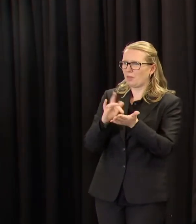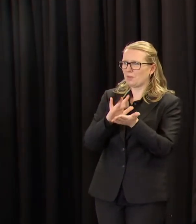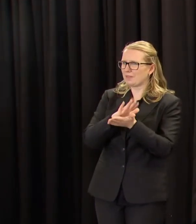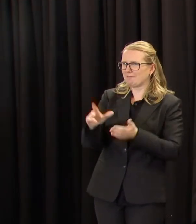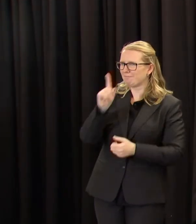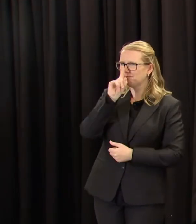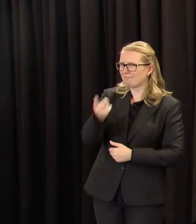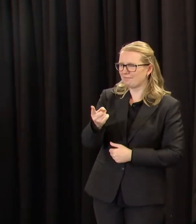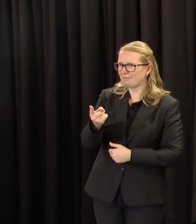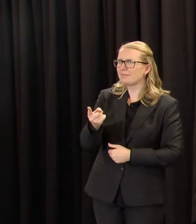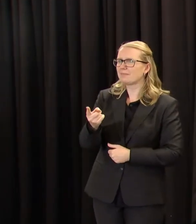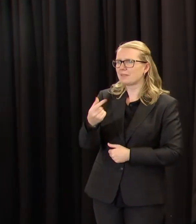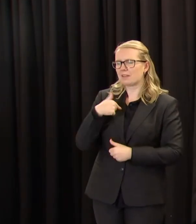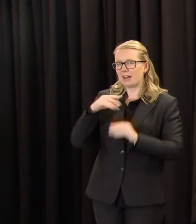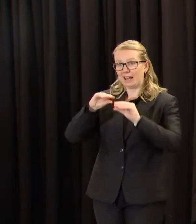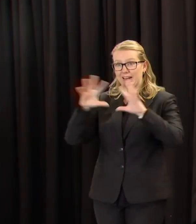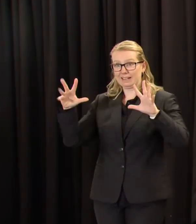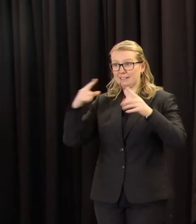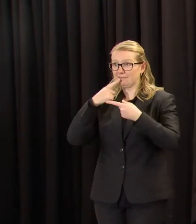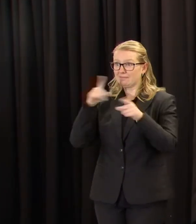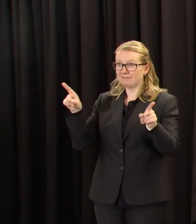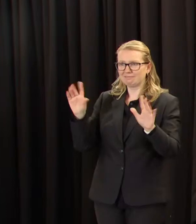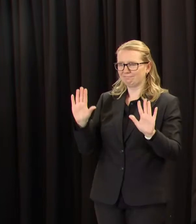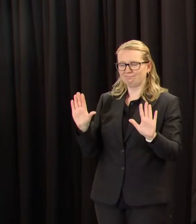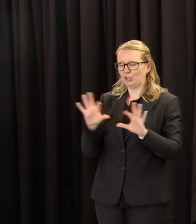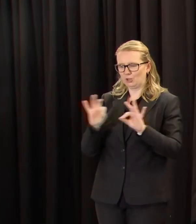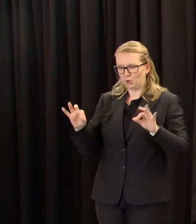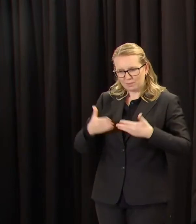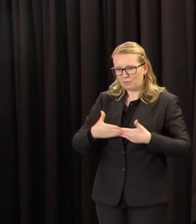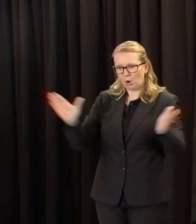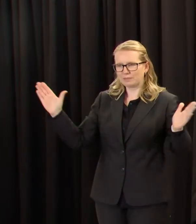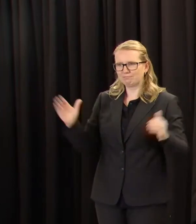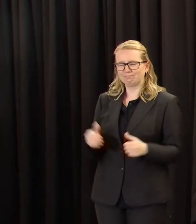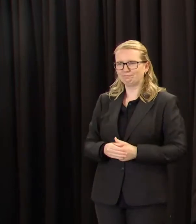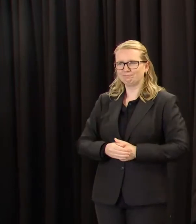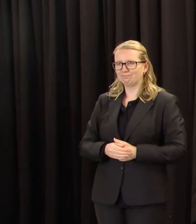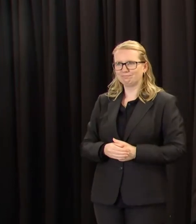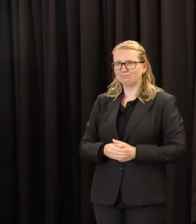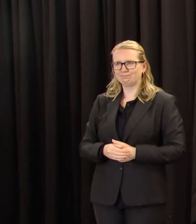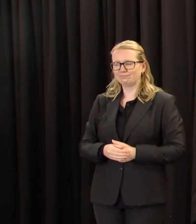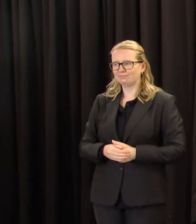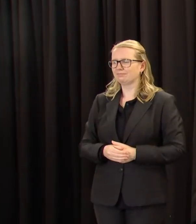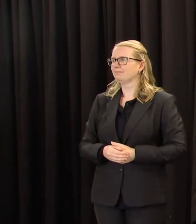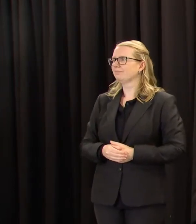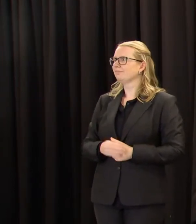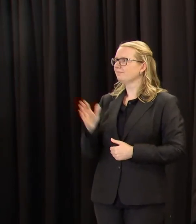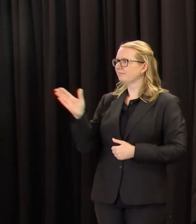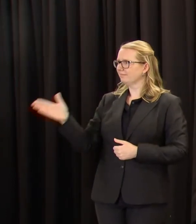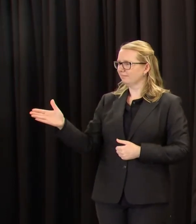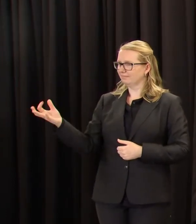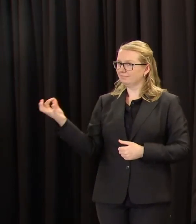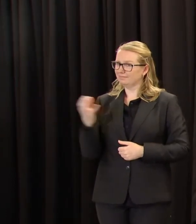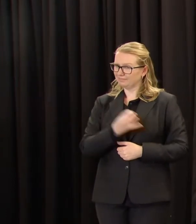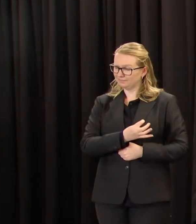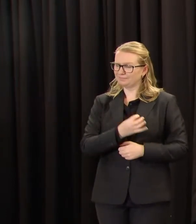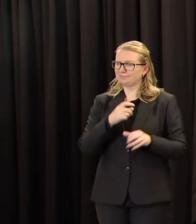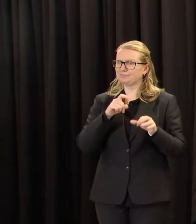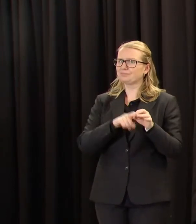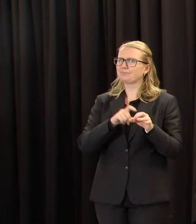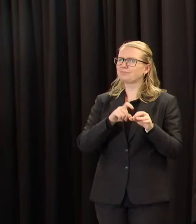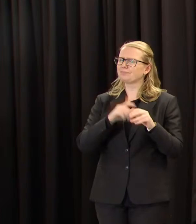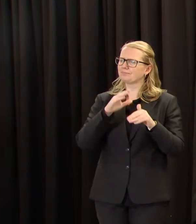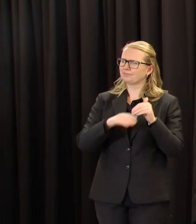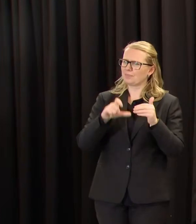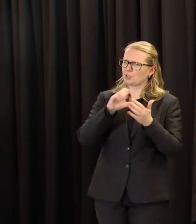I'm being clear with people that we're not going to be able to open the place up in just a few days. And as part of the chose, I guess,